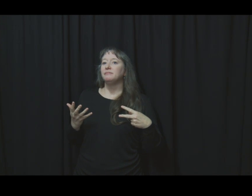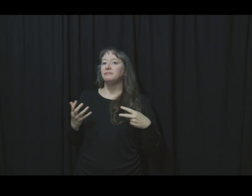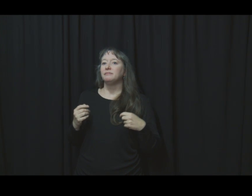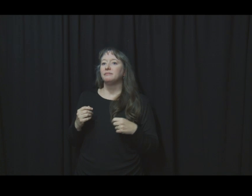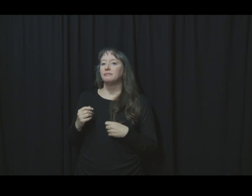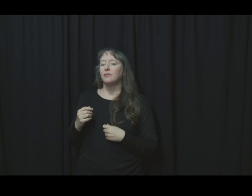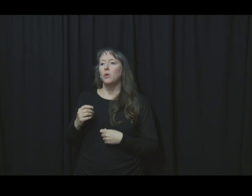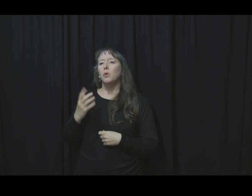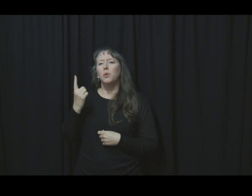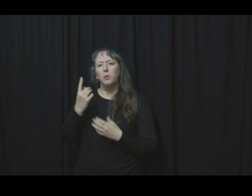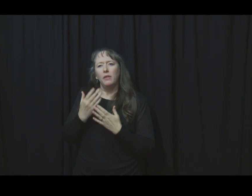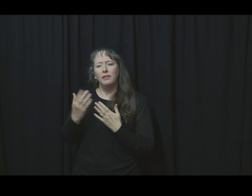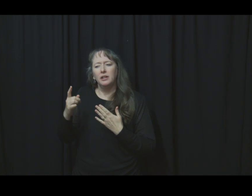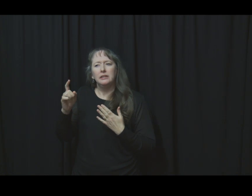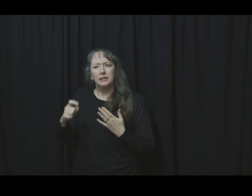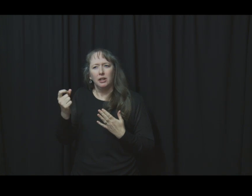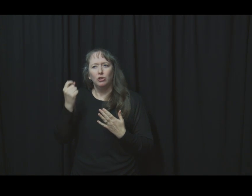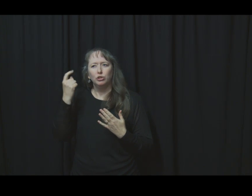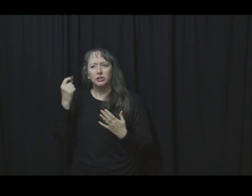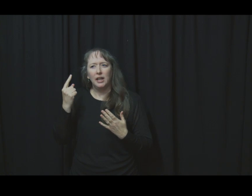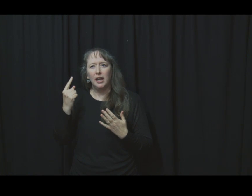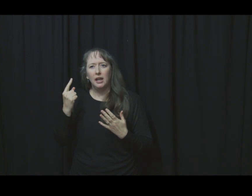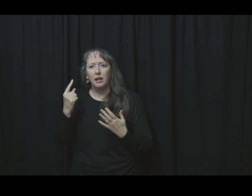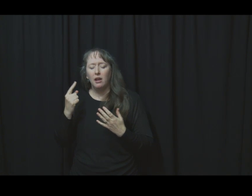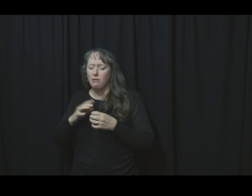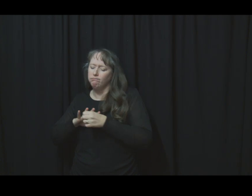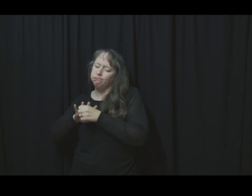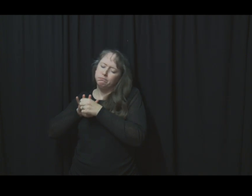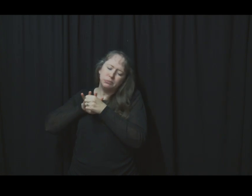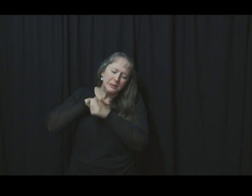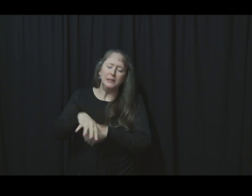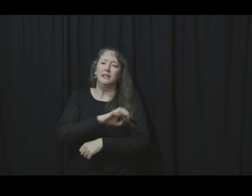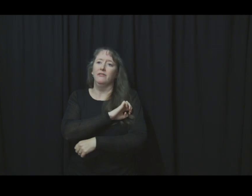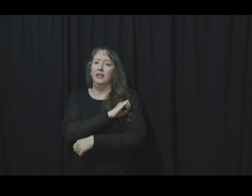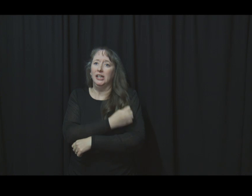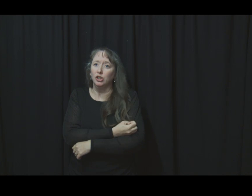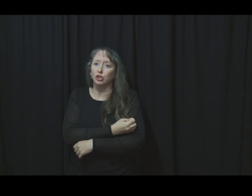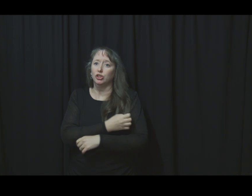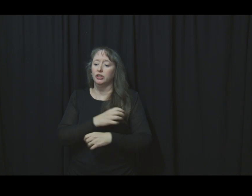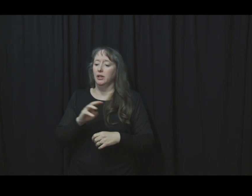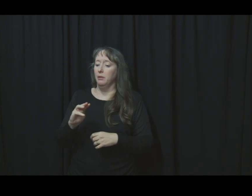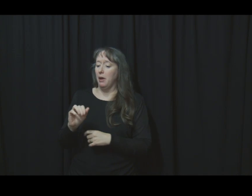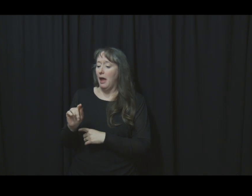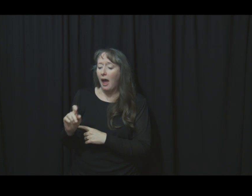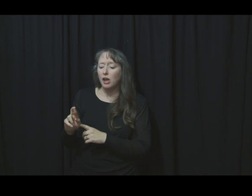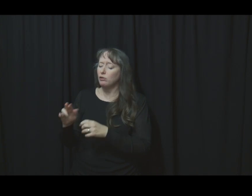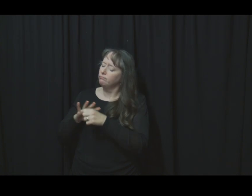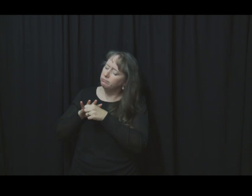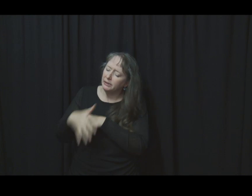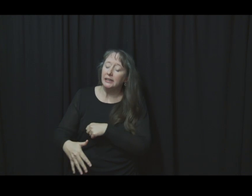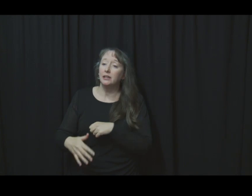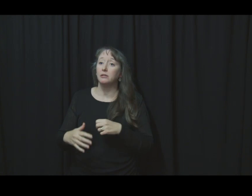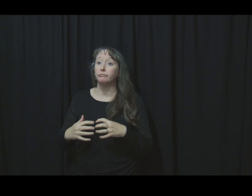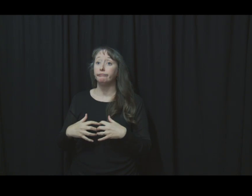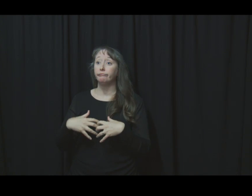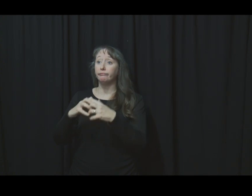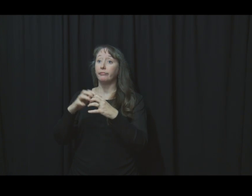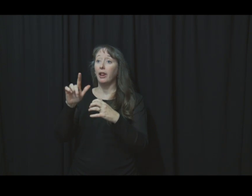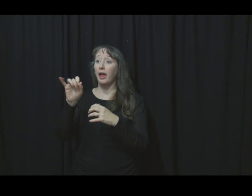to understand. You can have all the energy that you want, but energy or matter will never produce life.